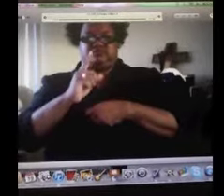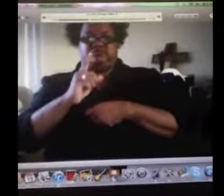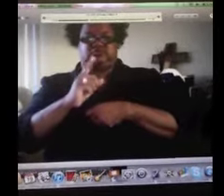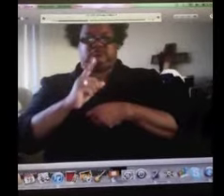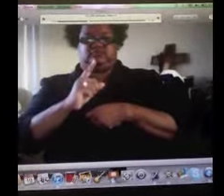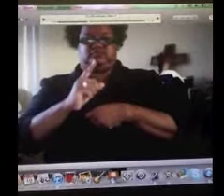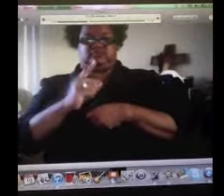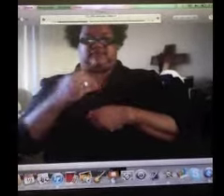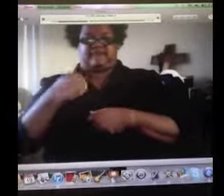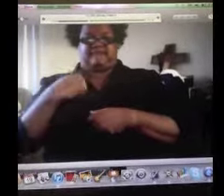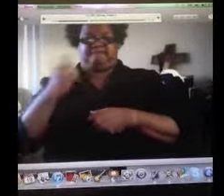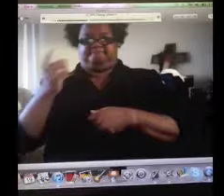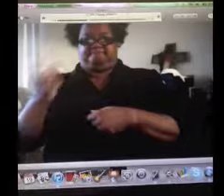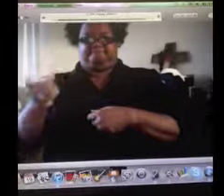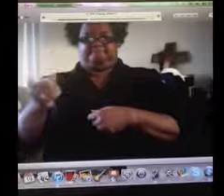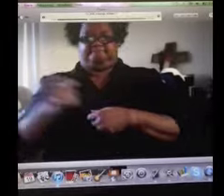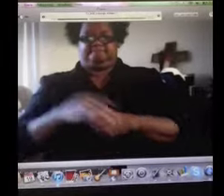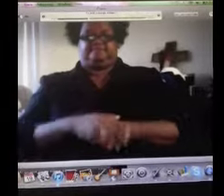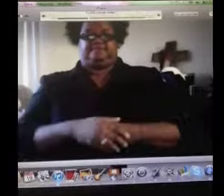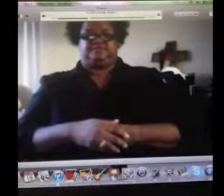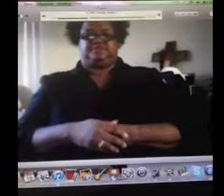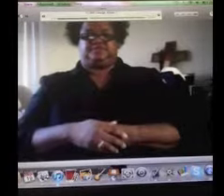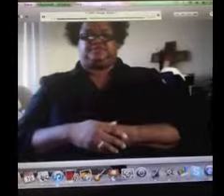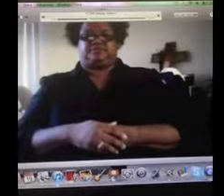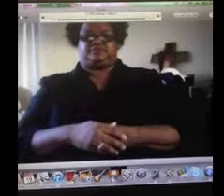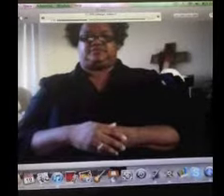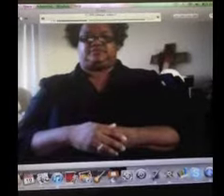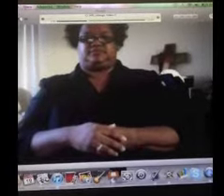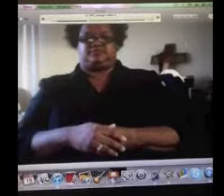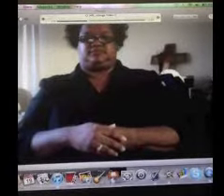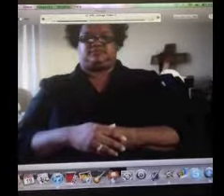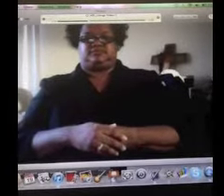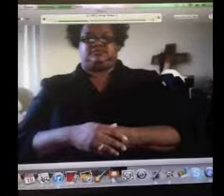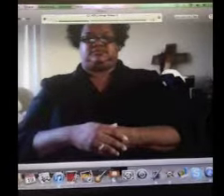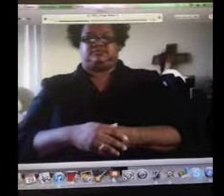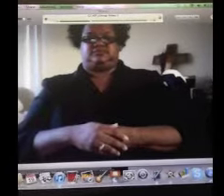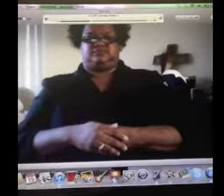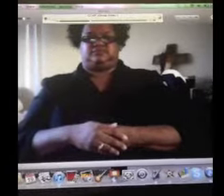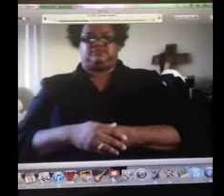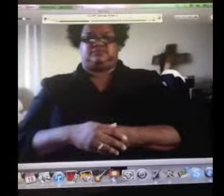I try to include all the kids in all aspects of the lesson I teach.